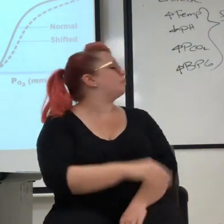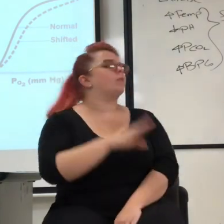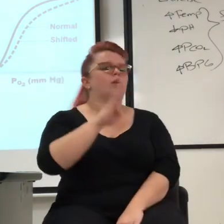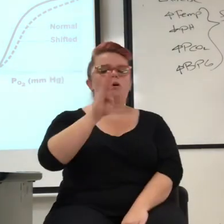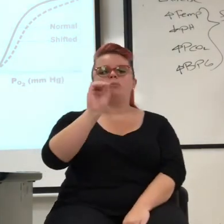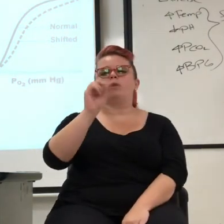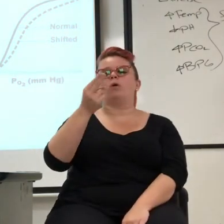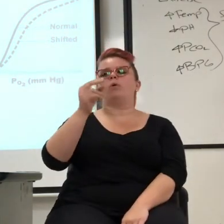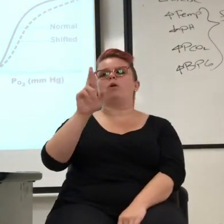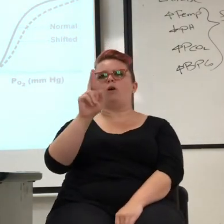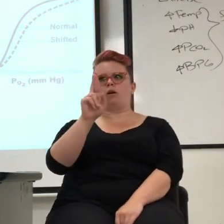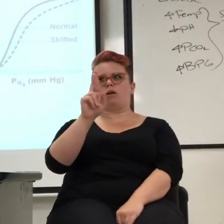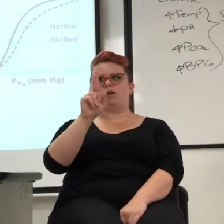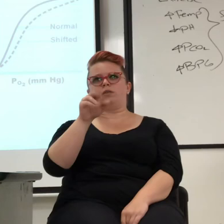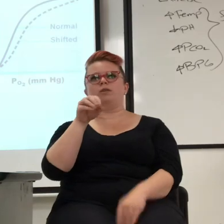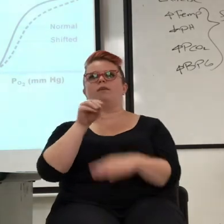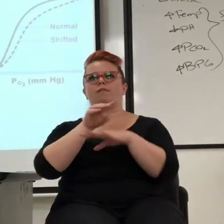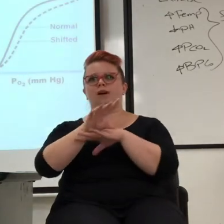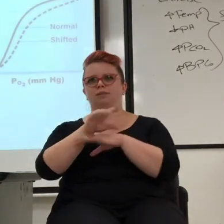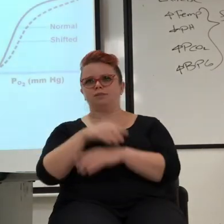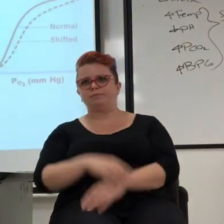B-O-H-R effect.